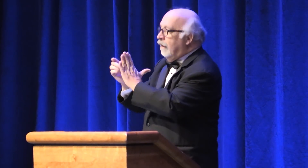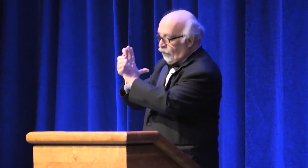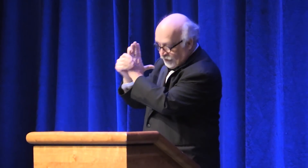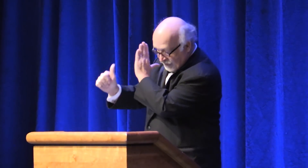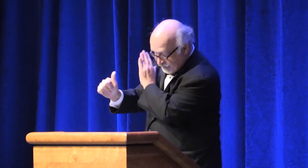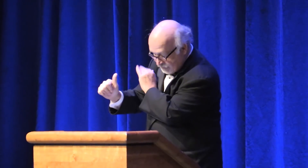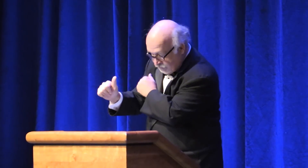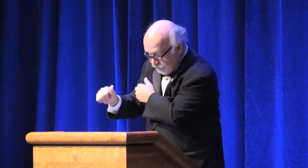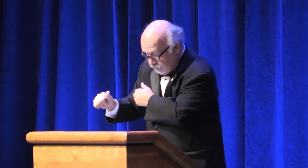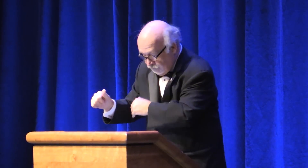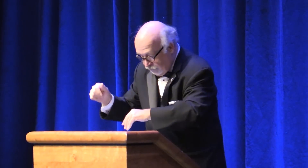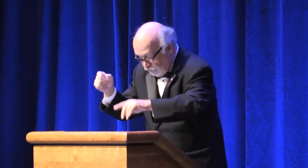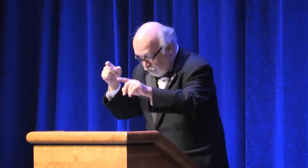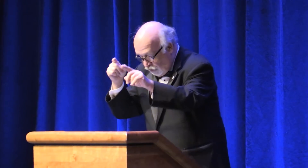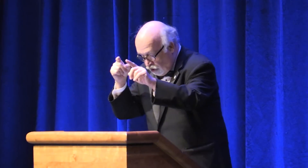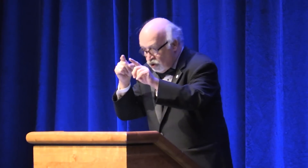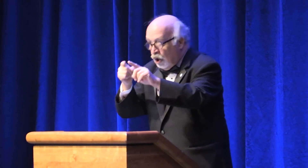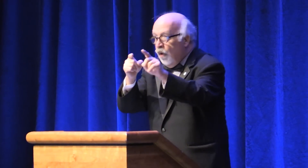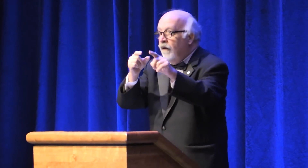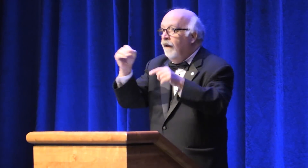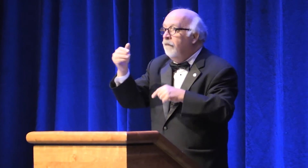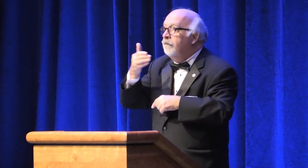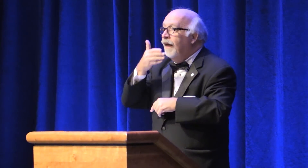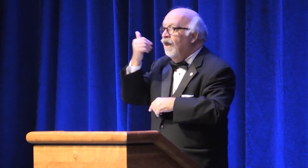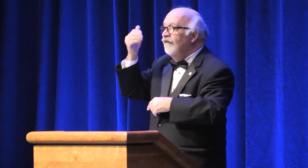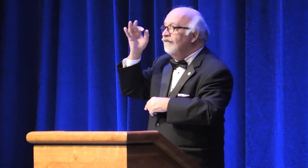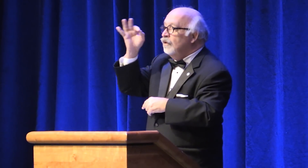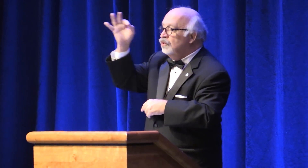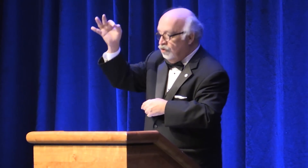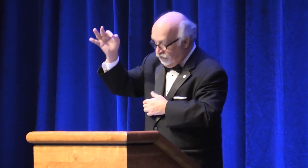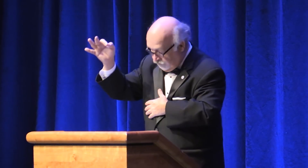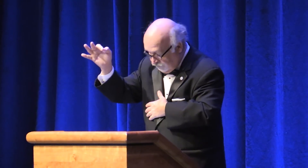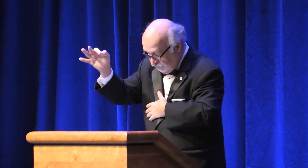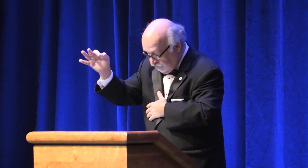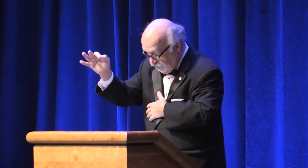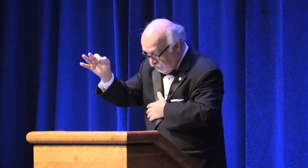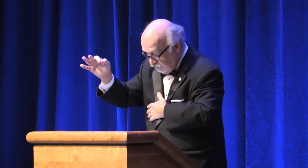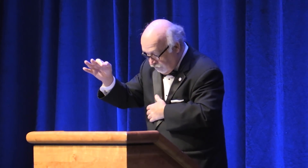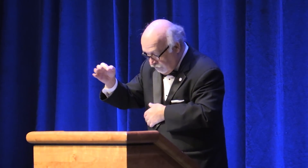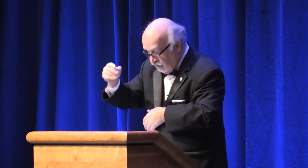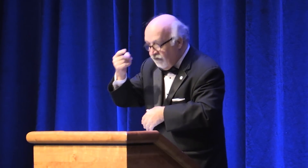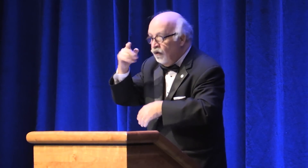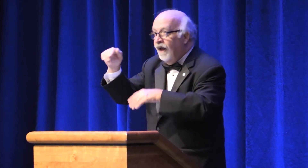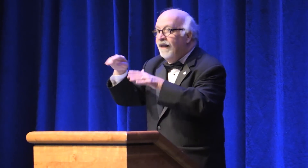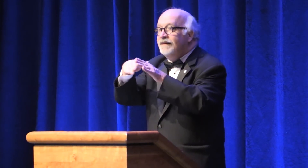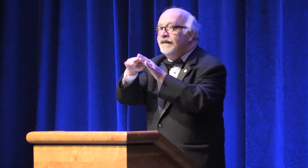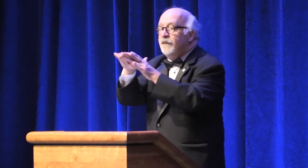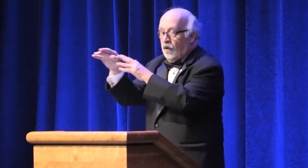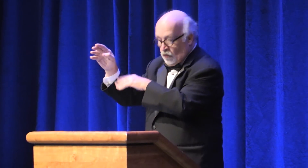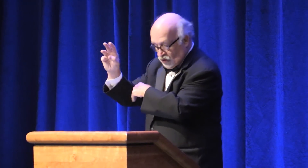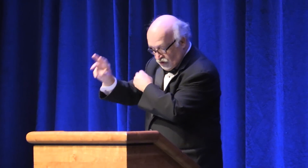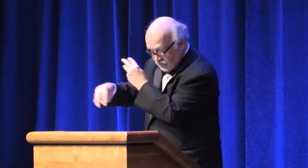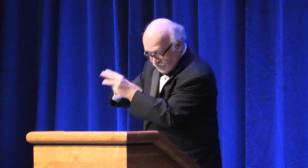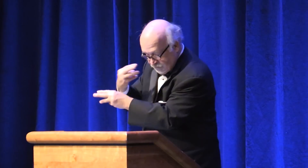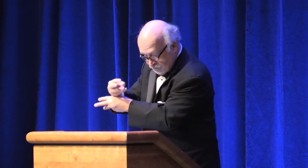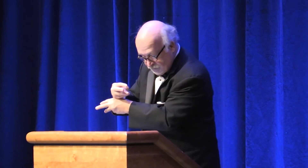and/or legal expertise toward a better future for an accessible world.